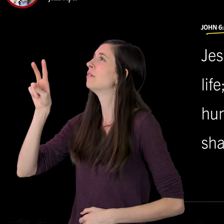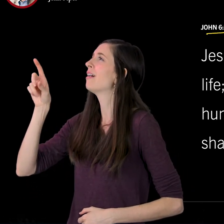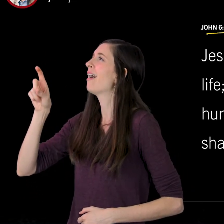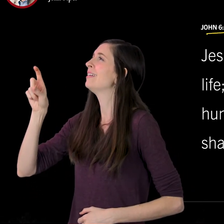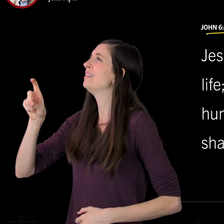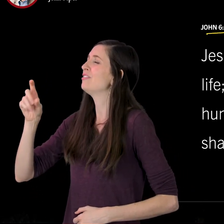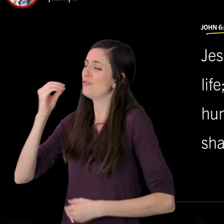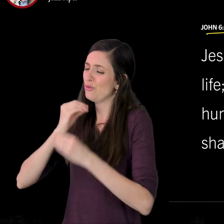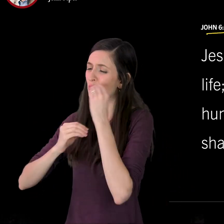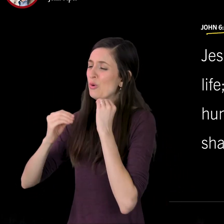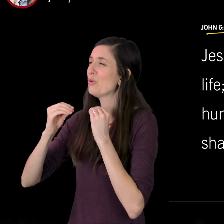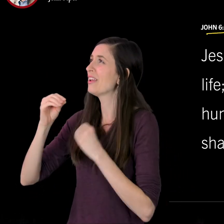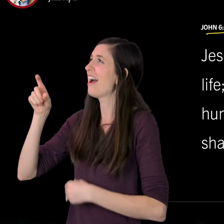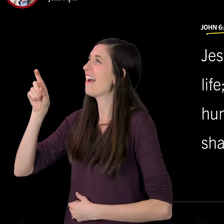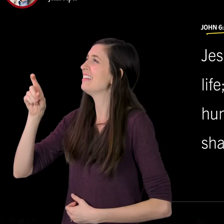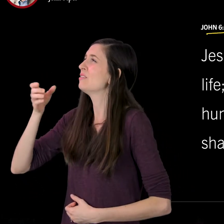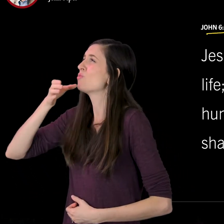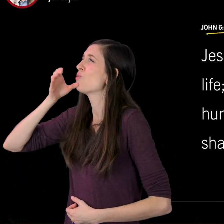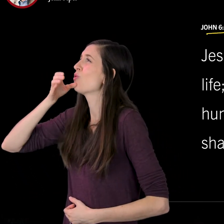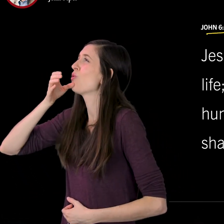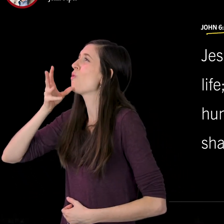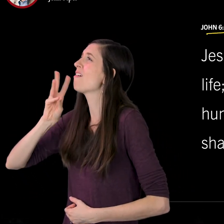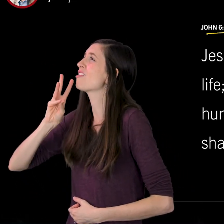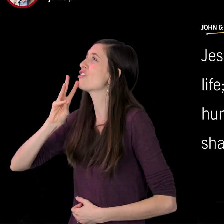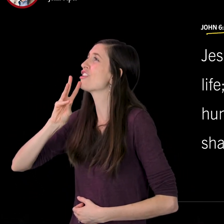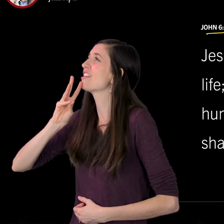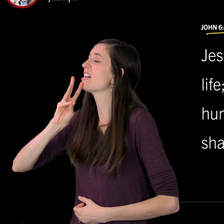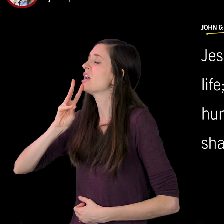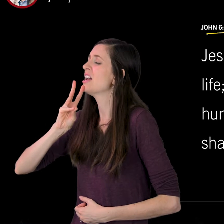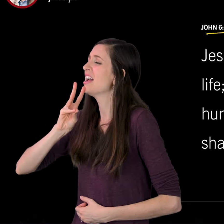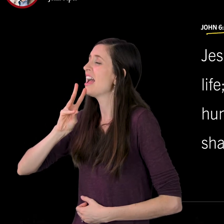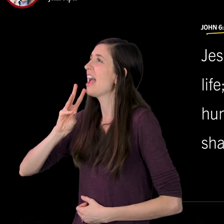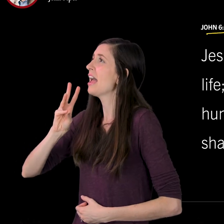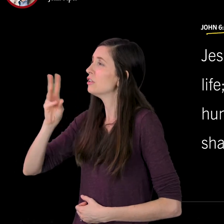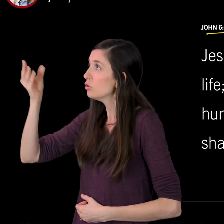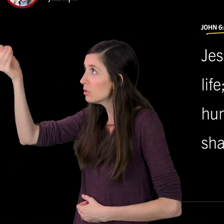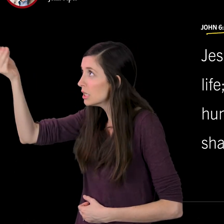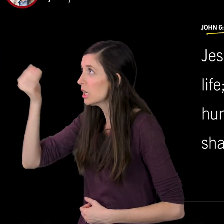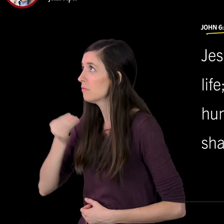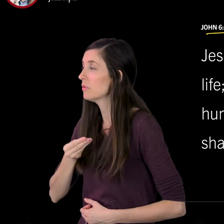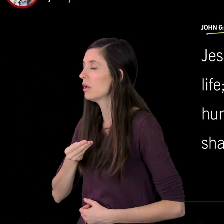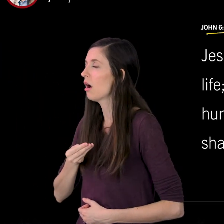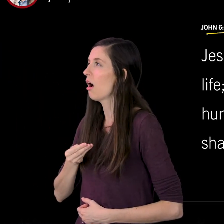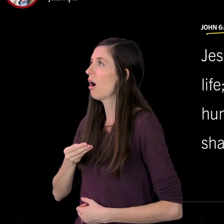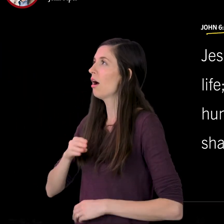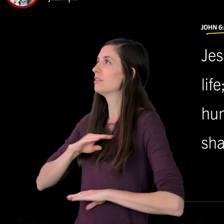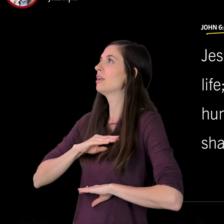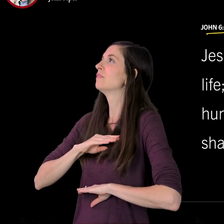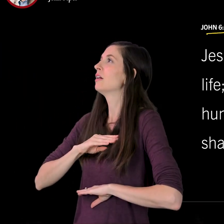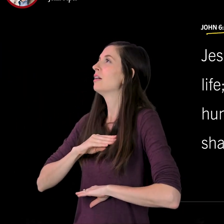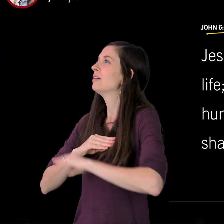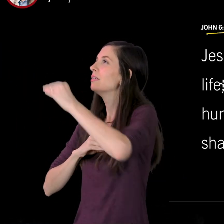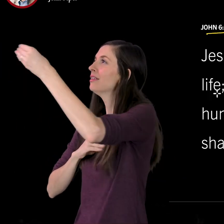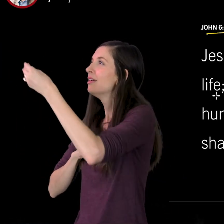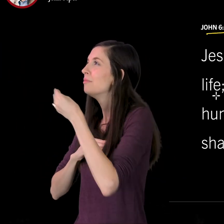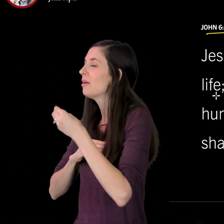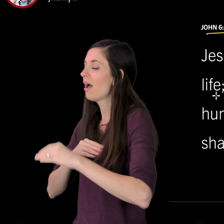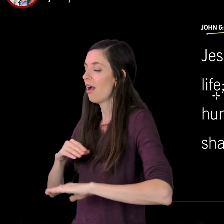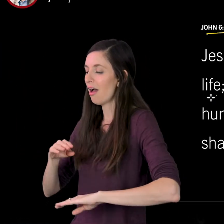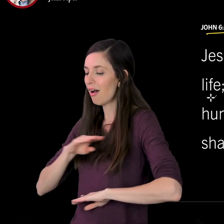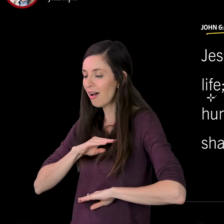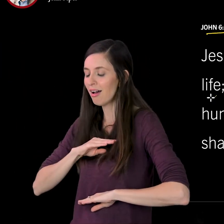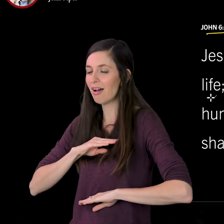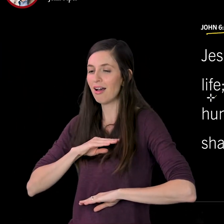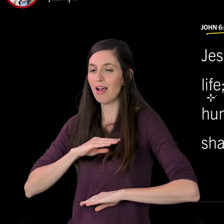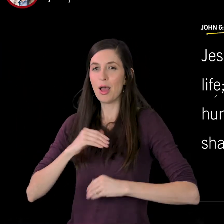for this water that takes away thirst so the bread of life